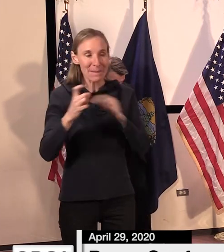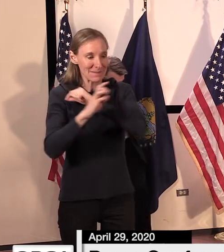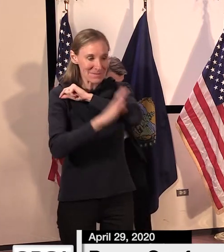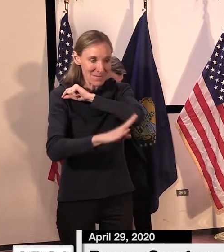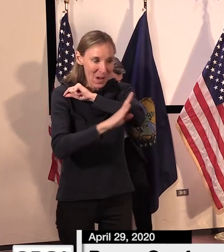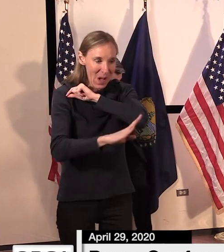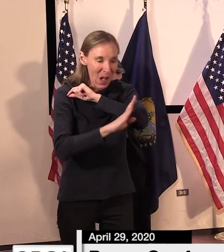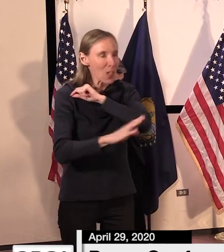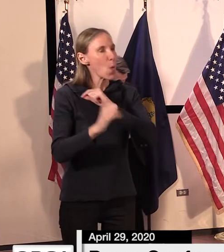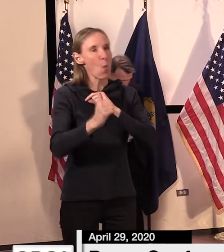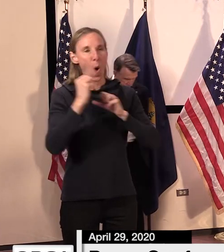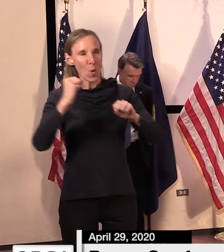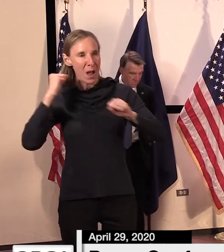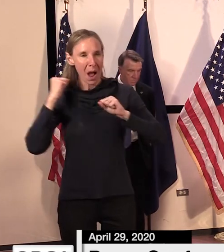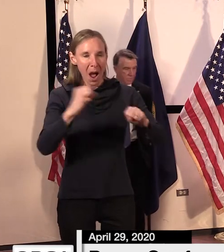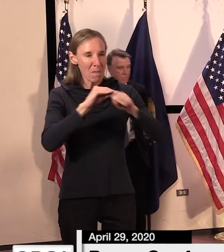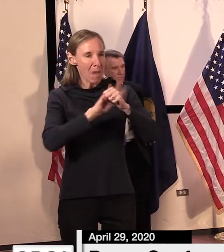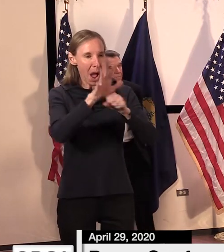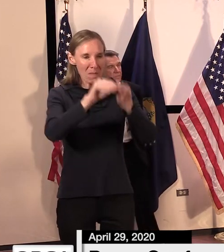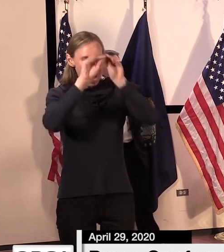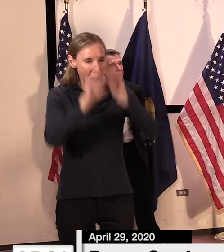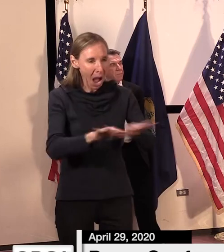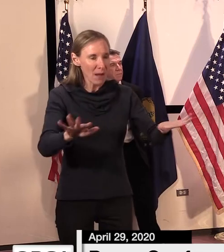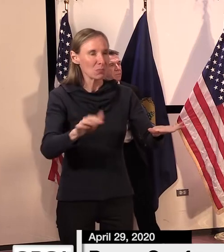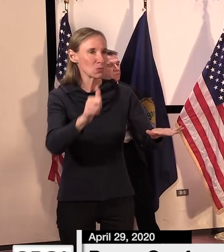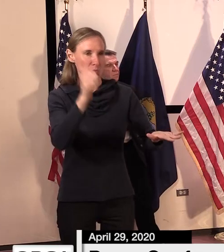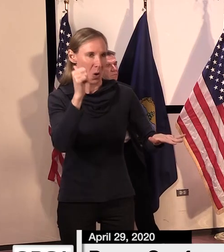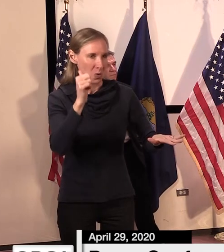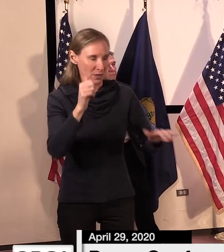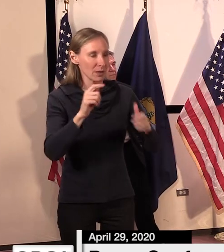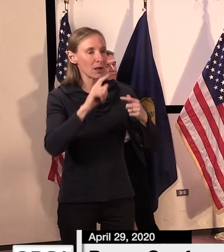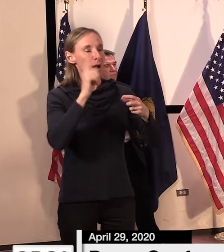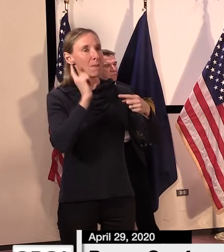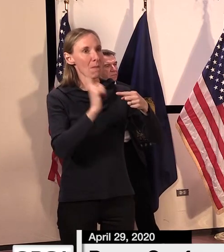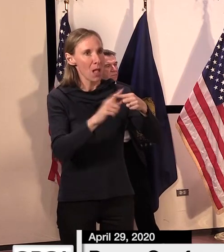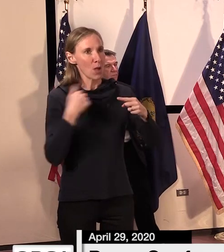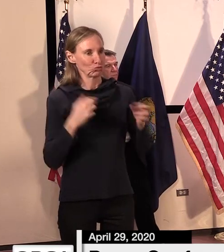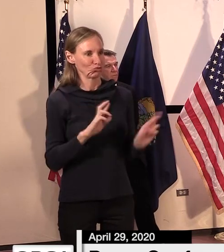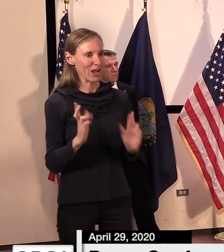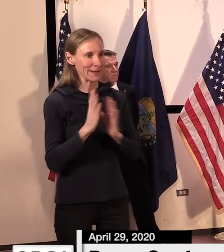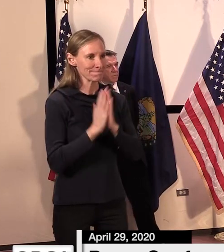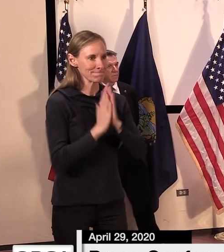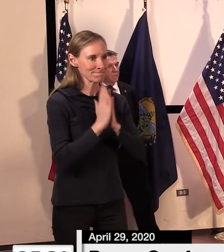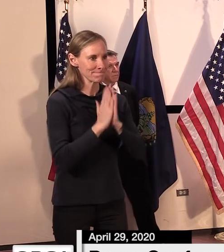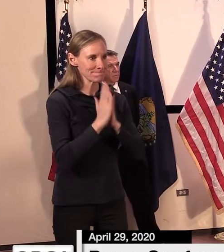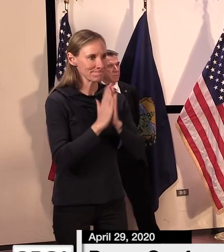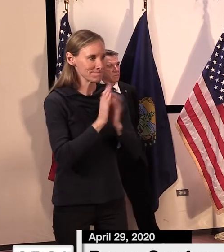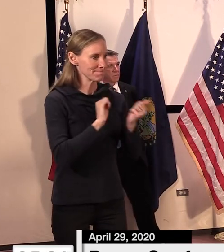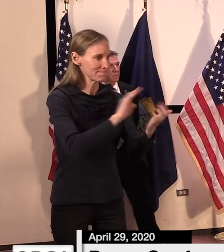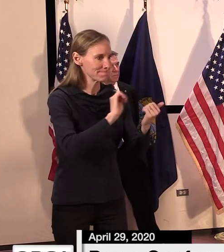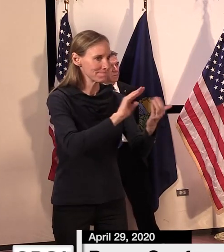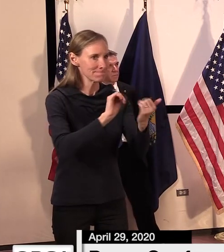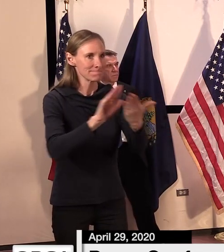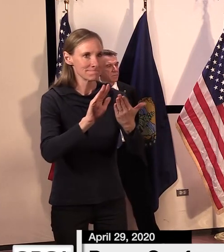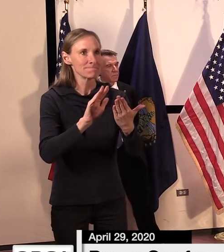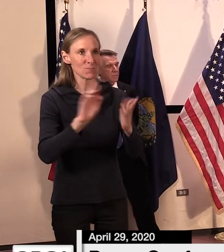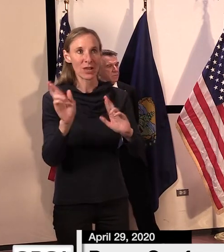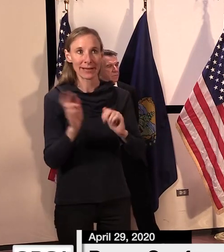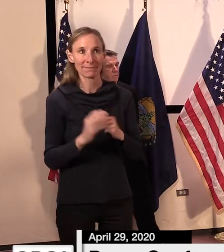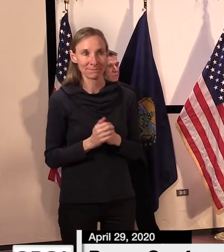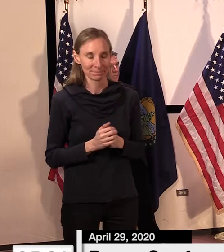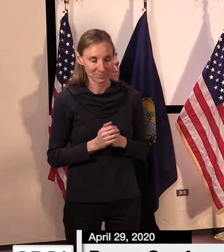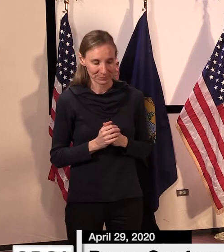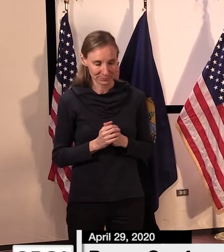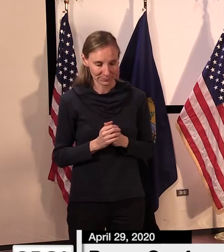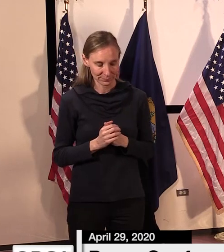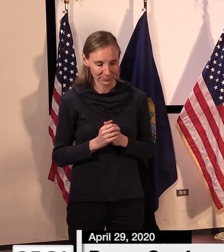probably be less severe than the first go-round, and we will be poised to do a lot more containment. There are some public health,